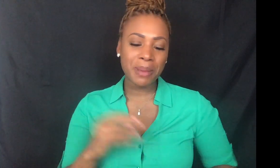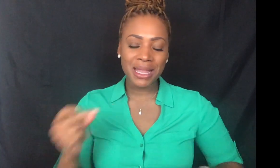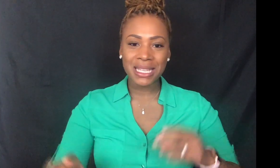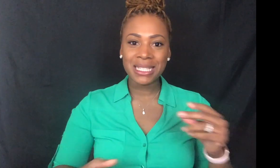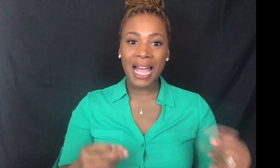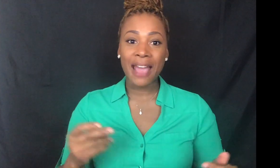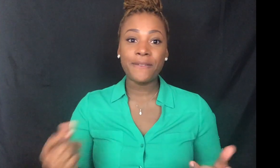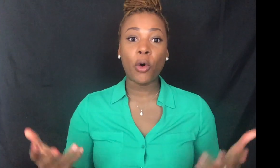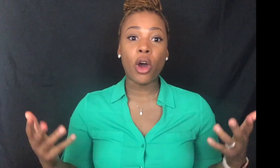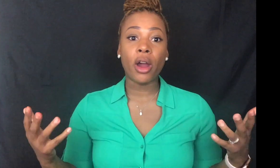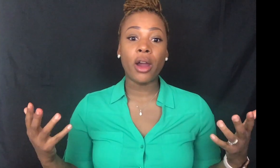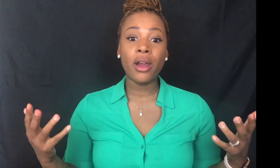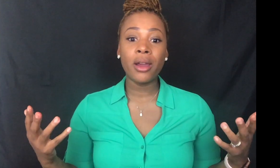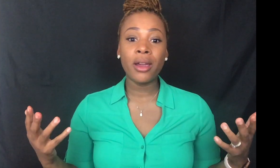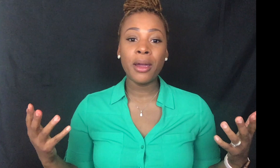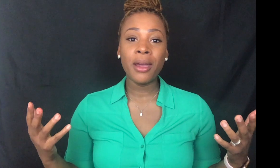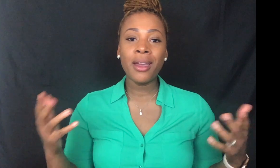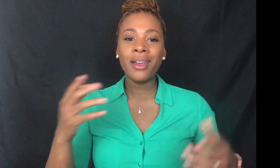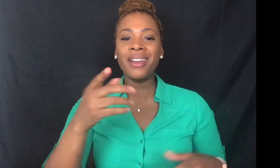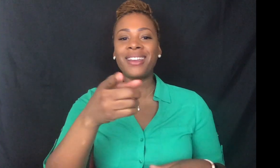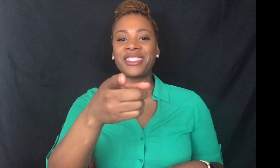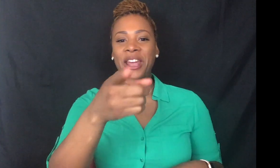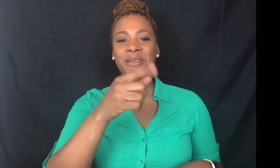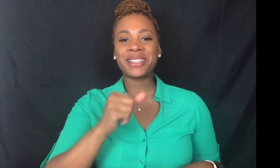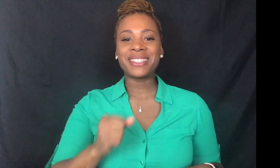the sign for, thought I was going to tell you,